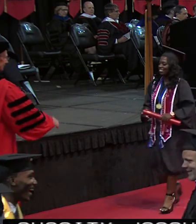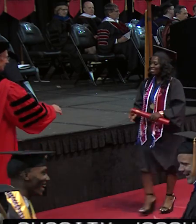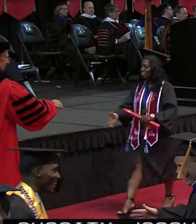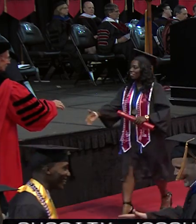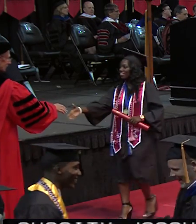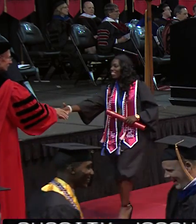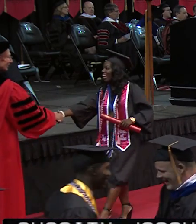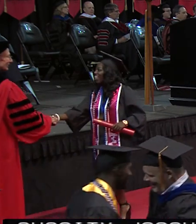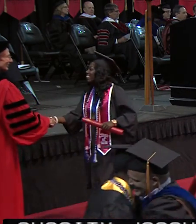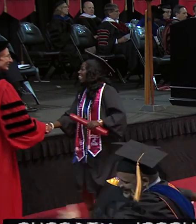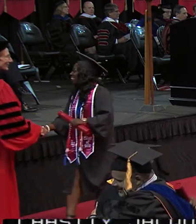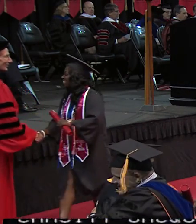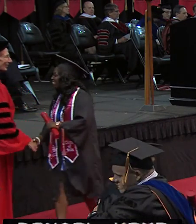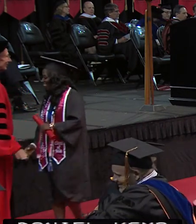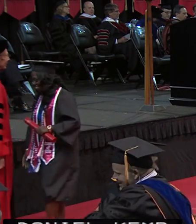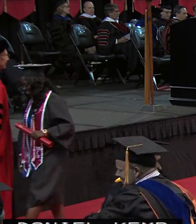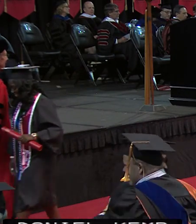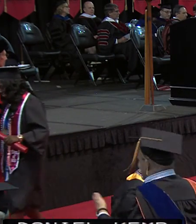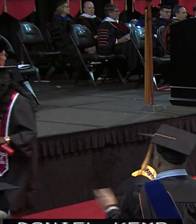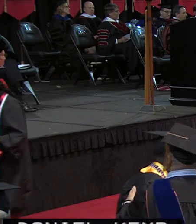Felicia Michelle Lockhart.